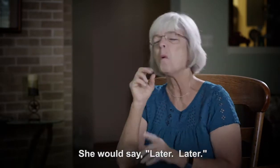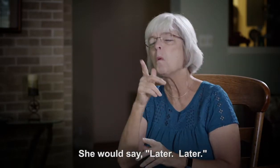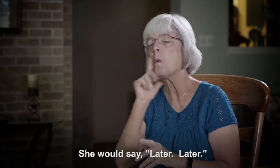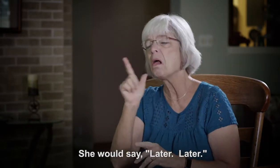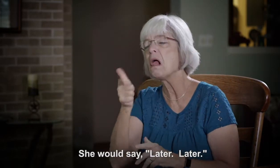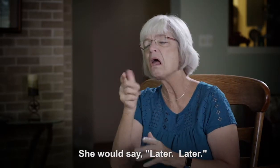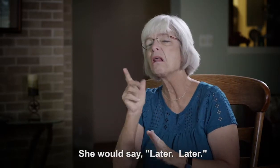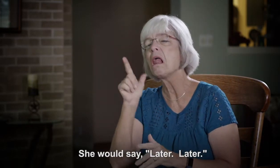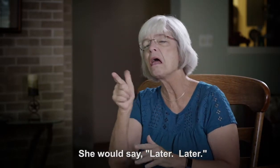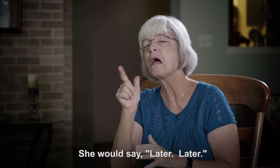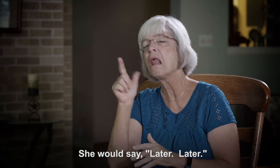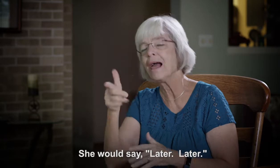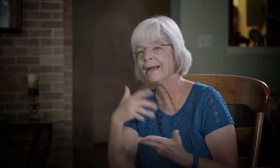say, Later, later.